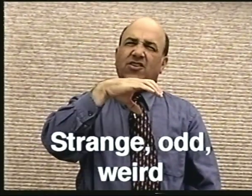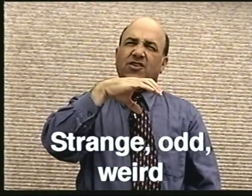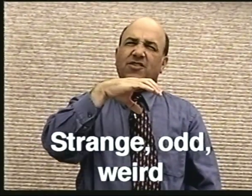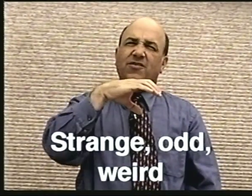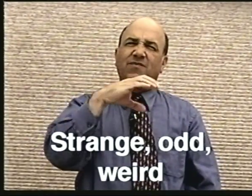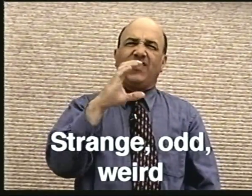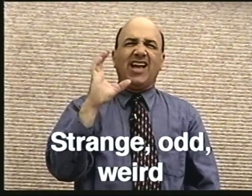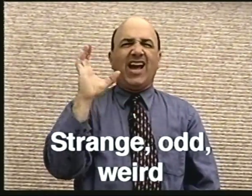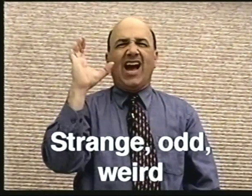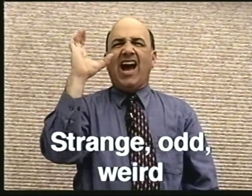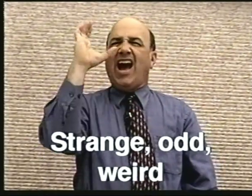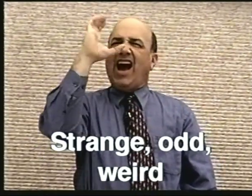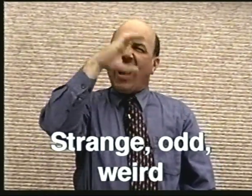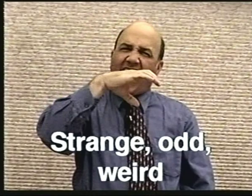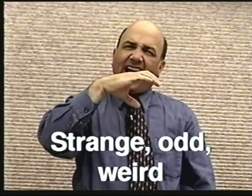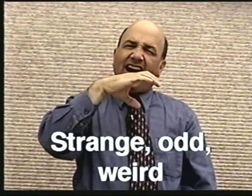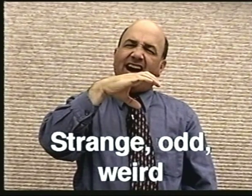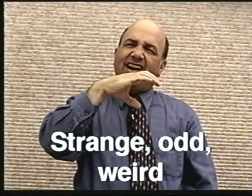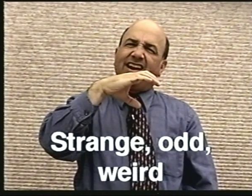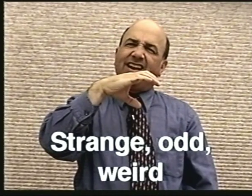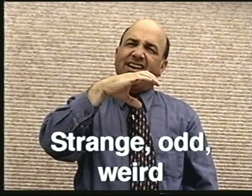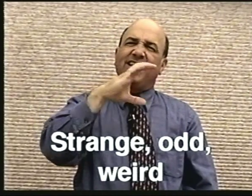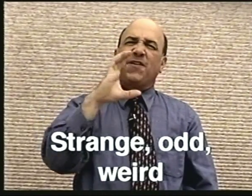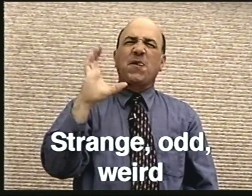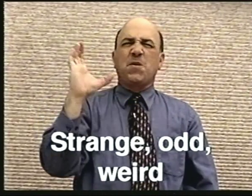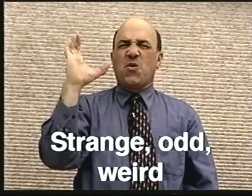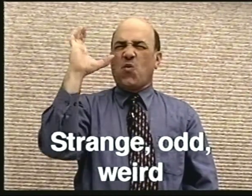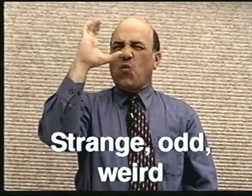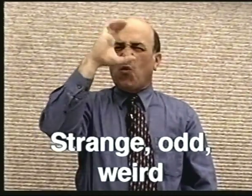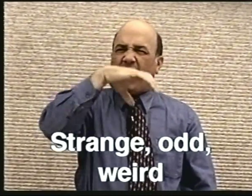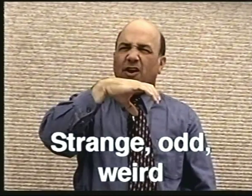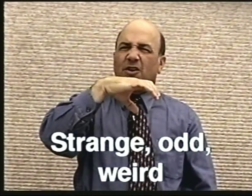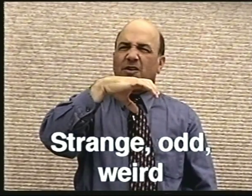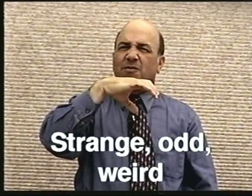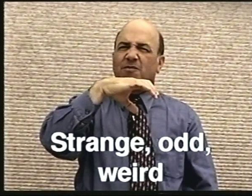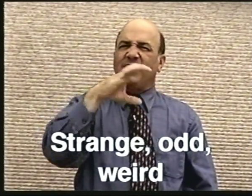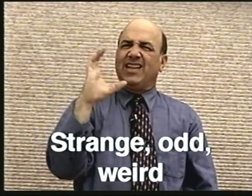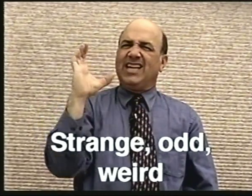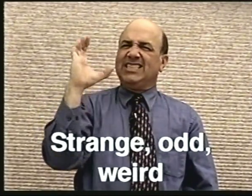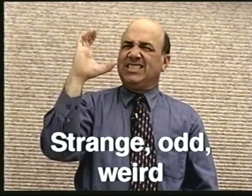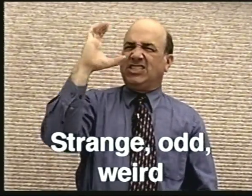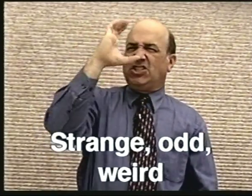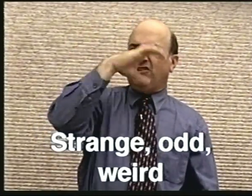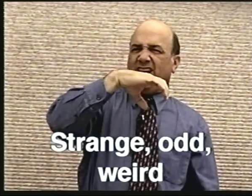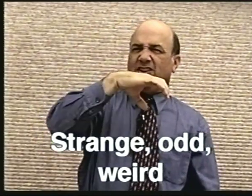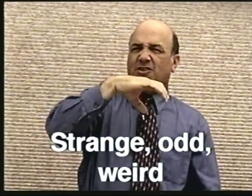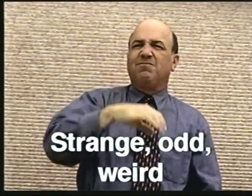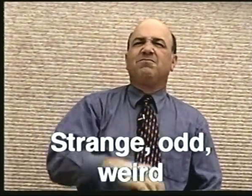Strange, odd, weird, strange.